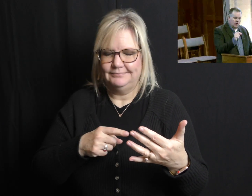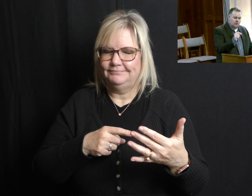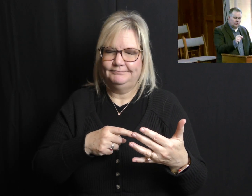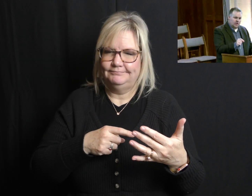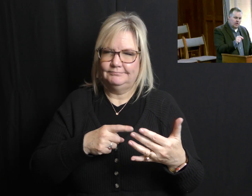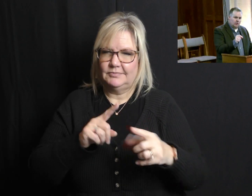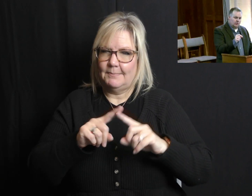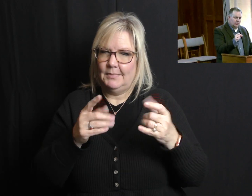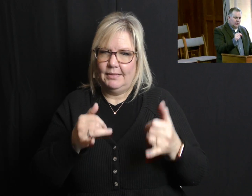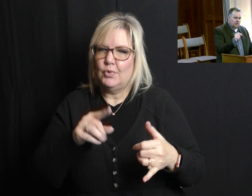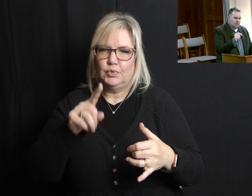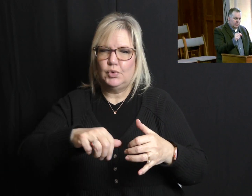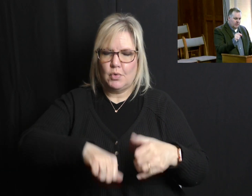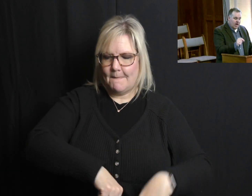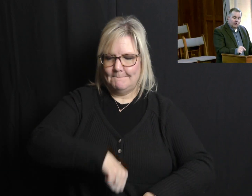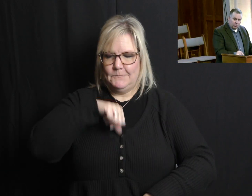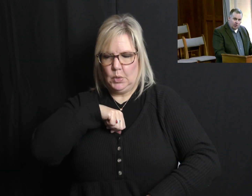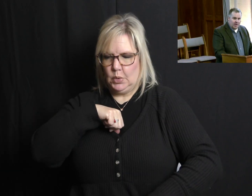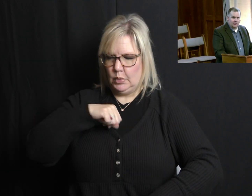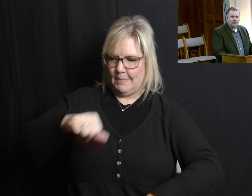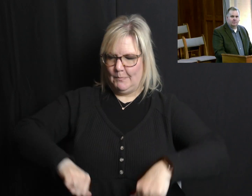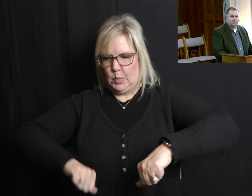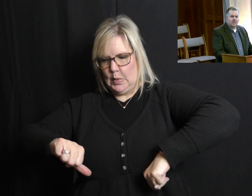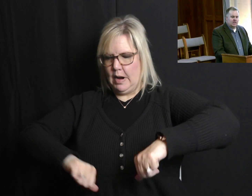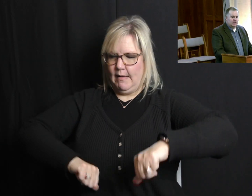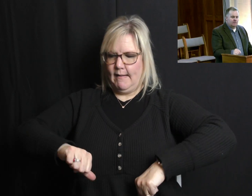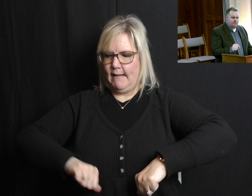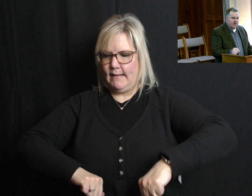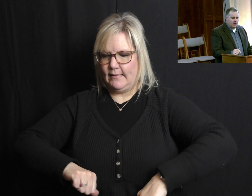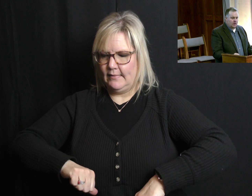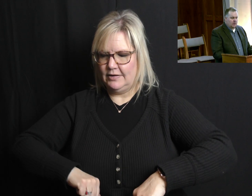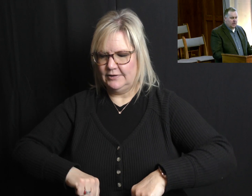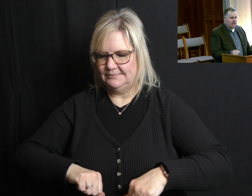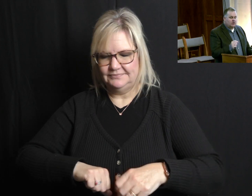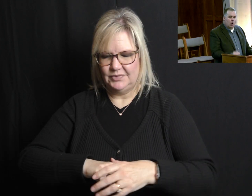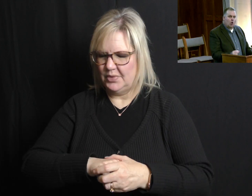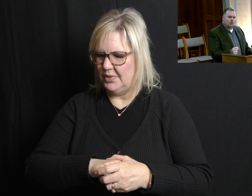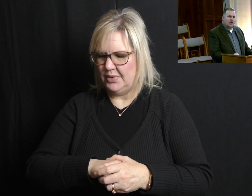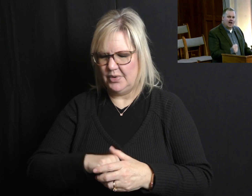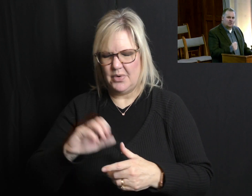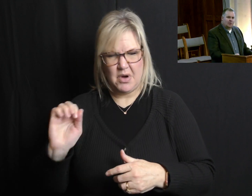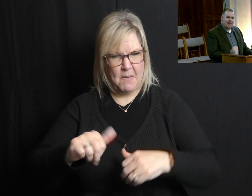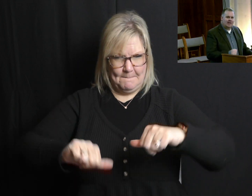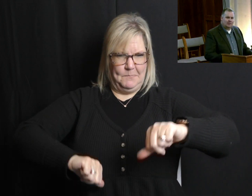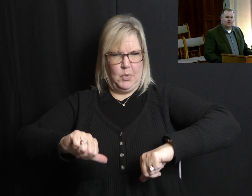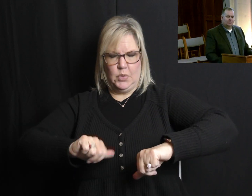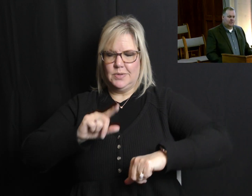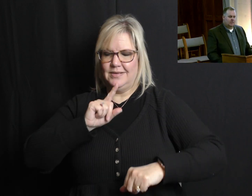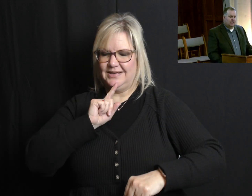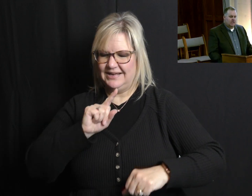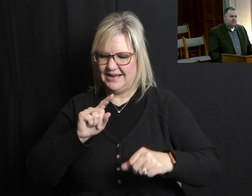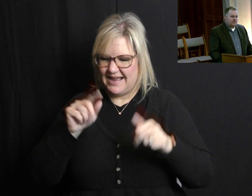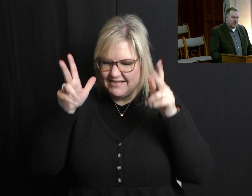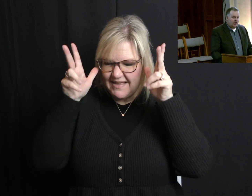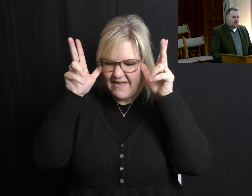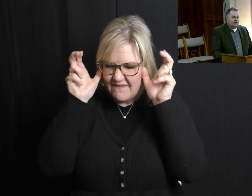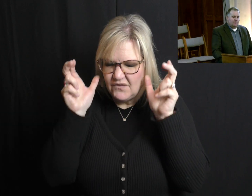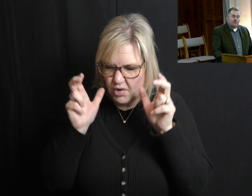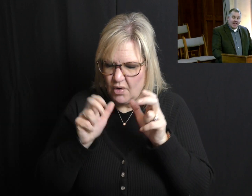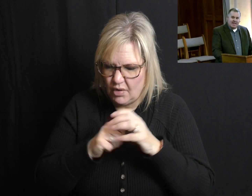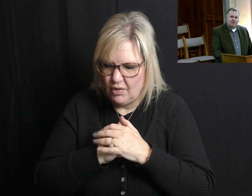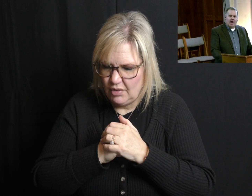Fear steals God's praise. Fear ignores God's plans.